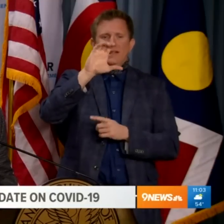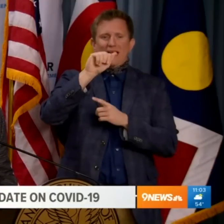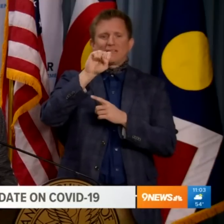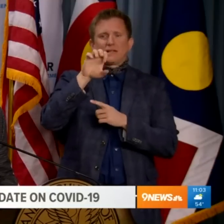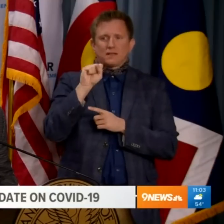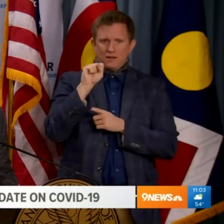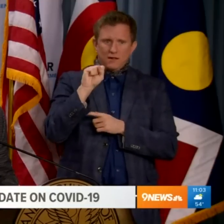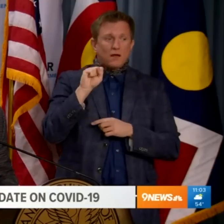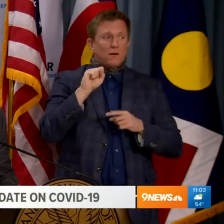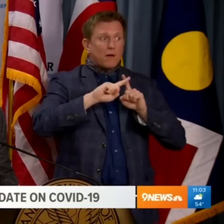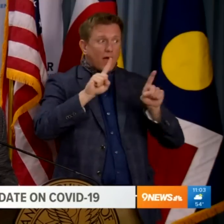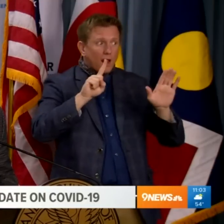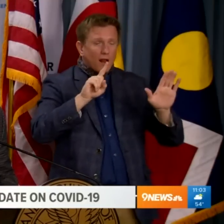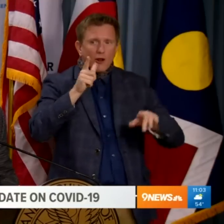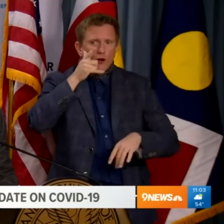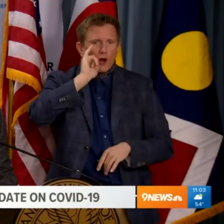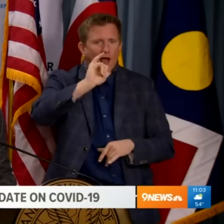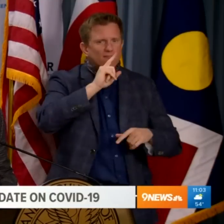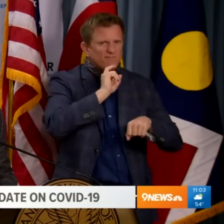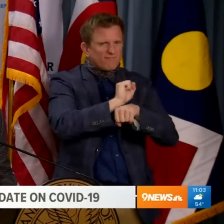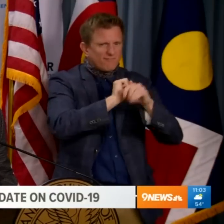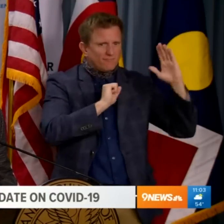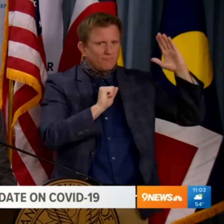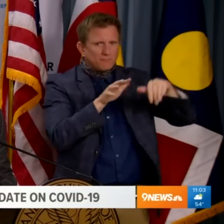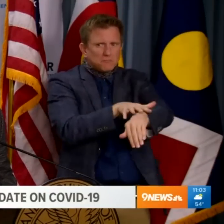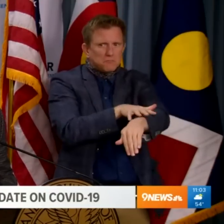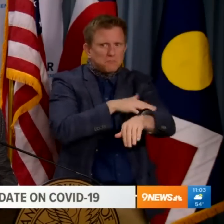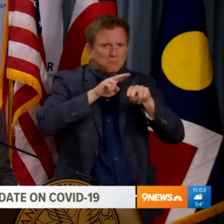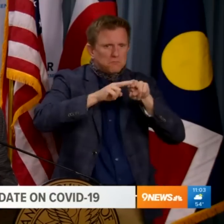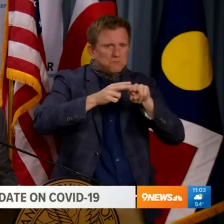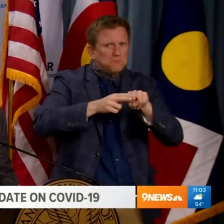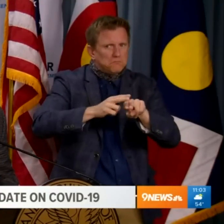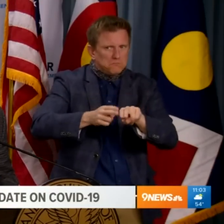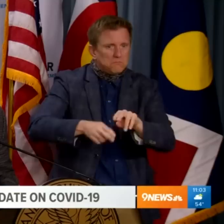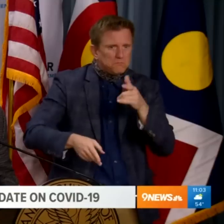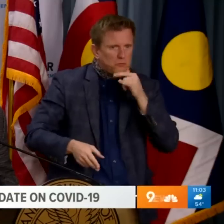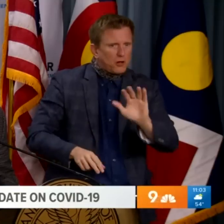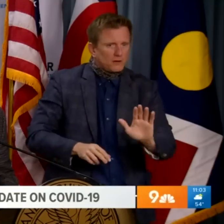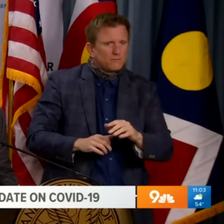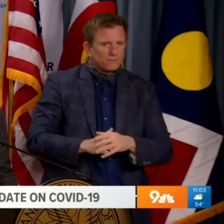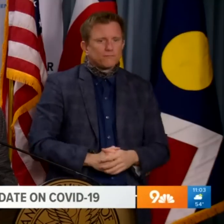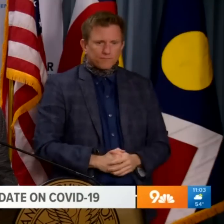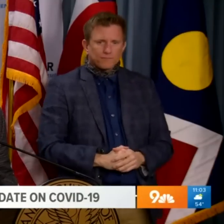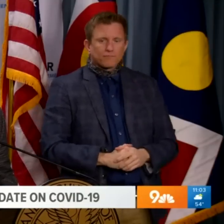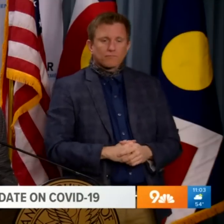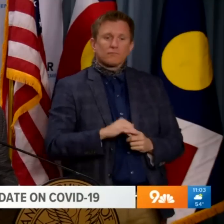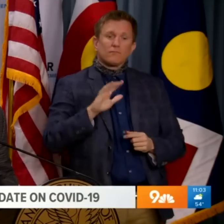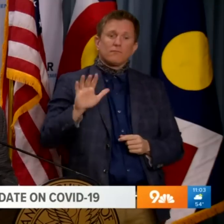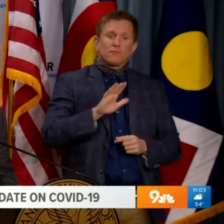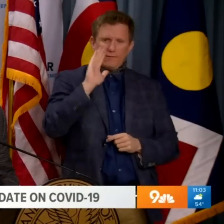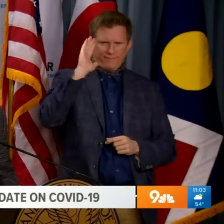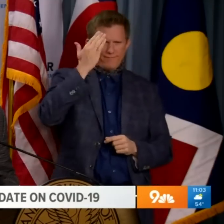about 1,750 positive cases in Denver so far, and we're thankfully on